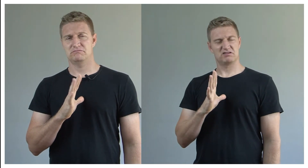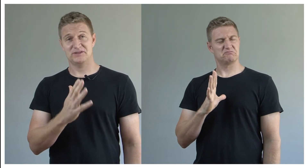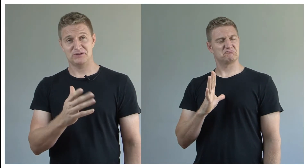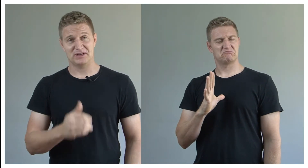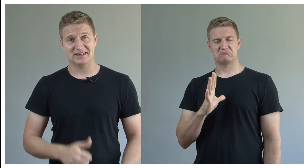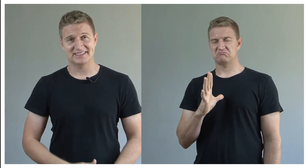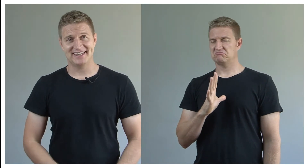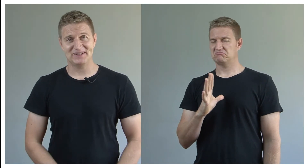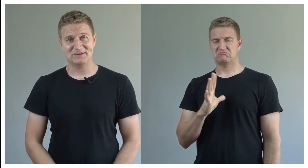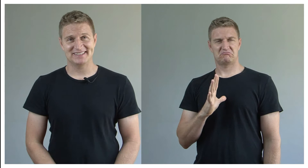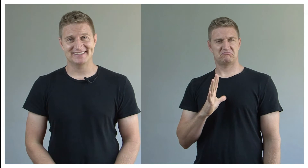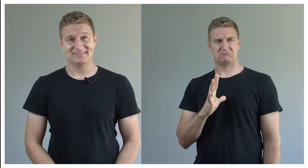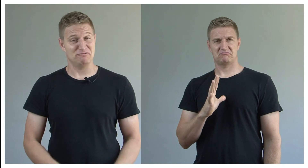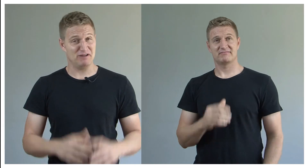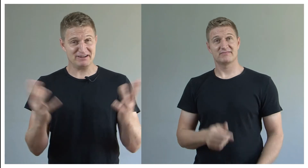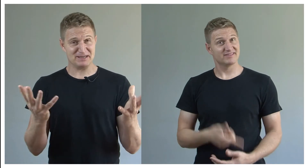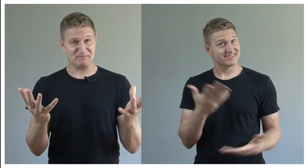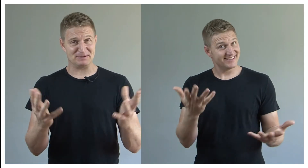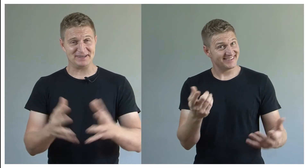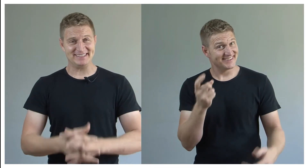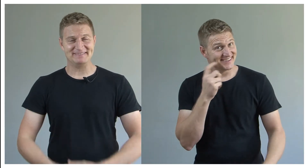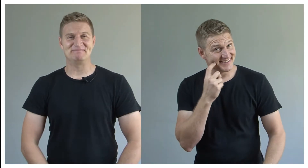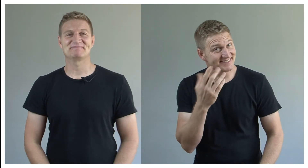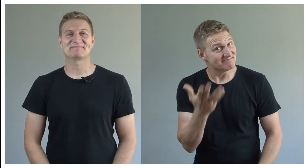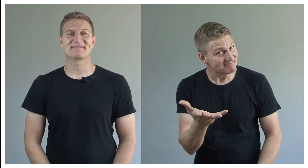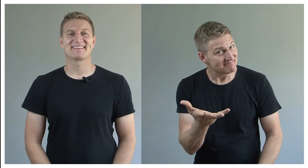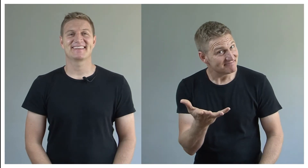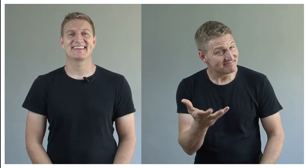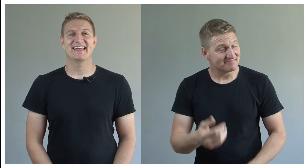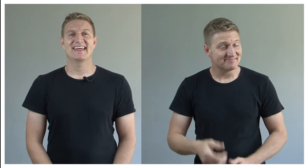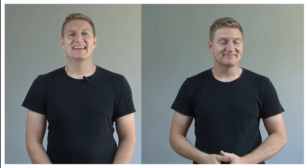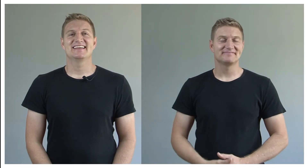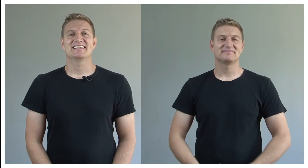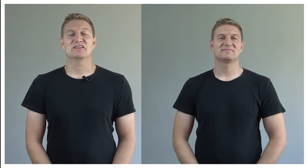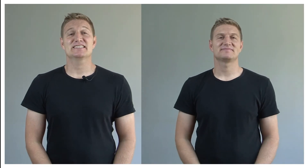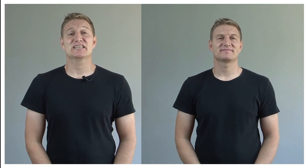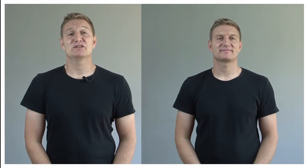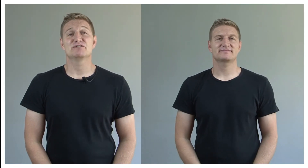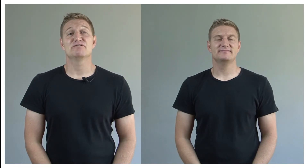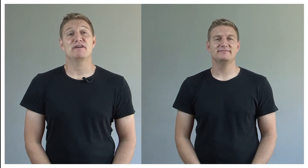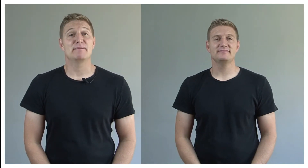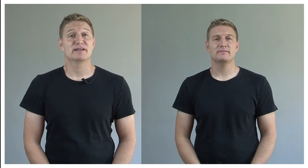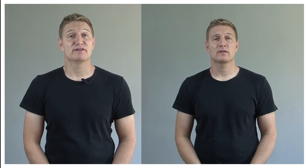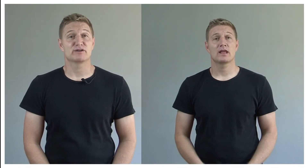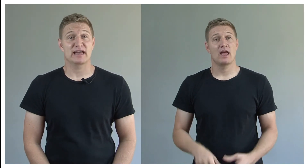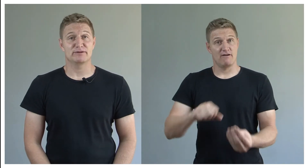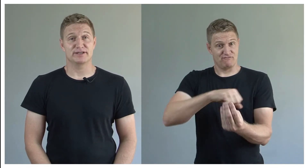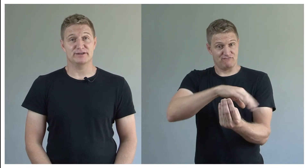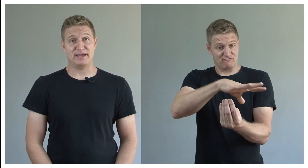You can understand. Very simple, right? Now let's go to family vocabulary today.